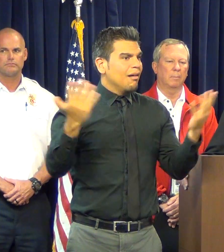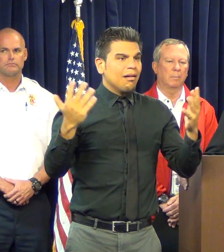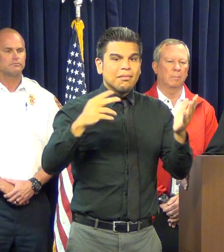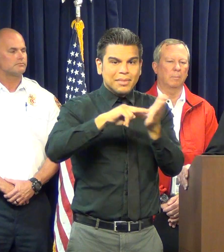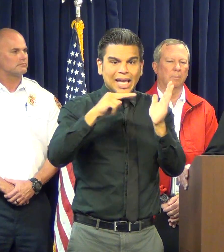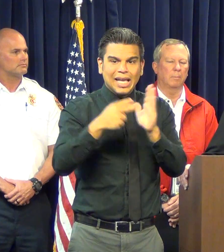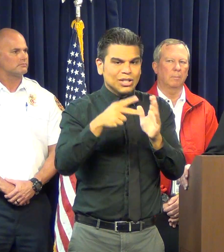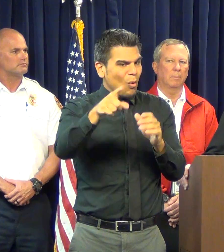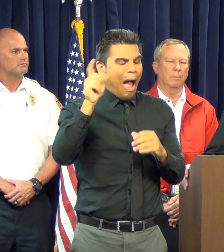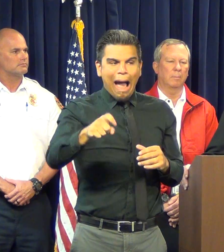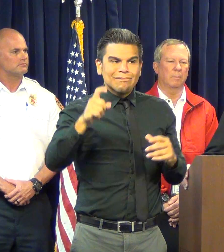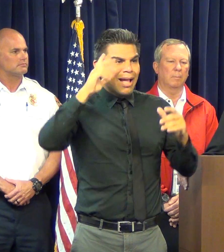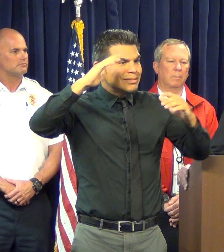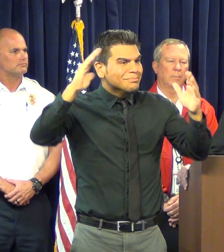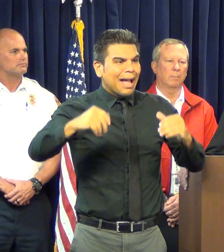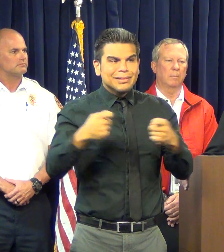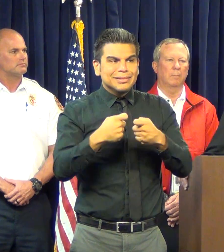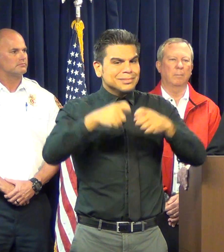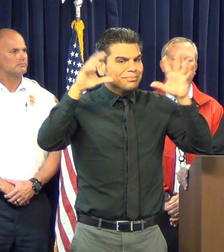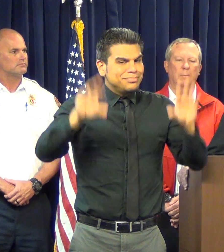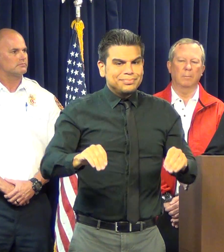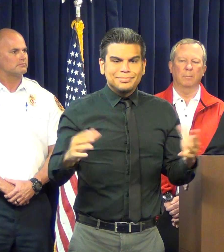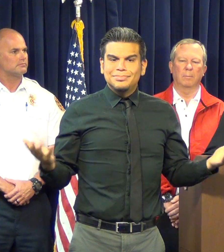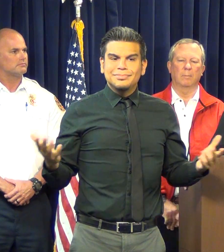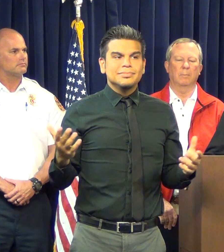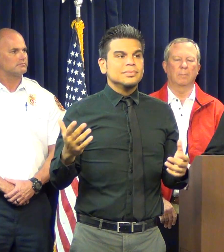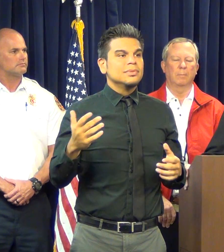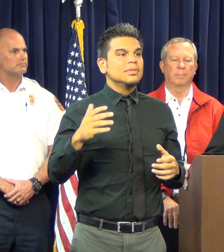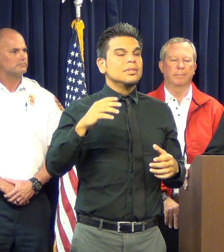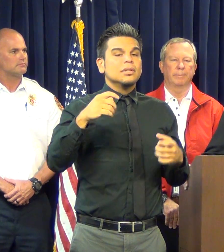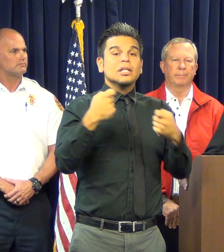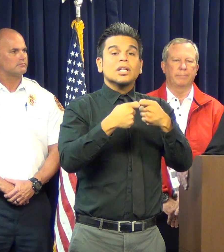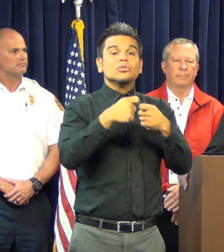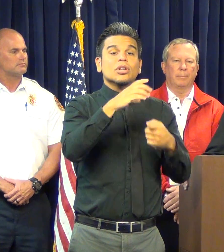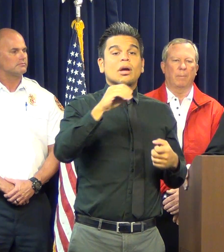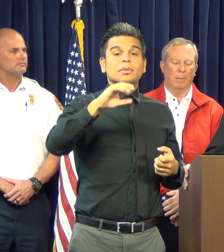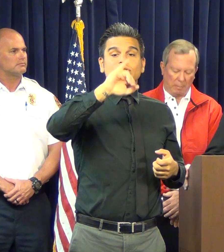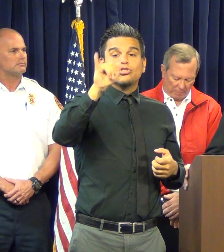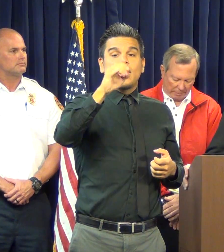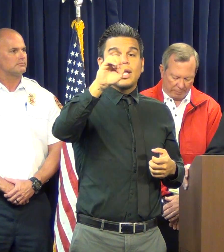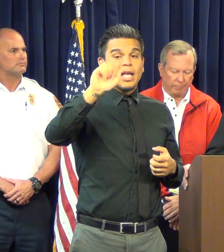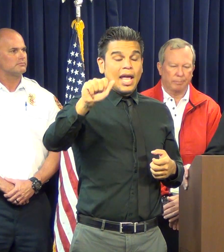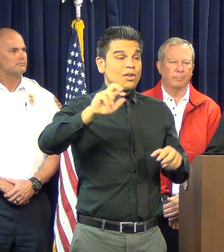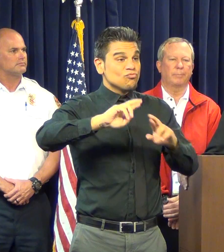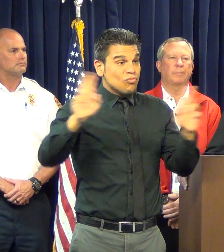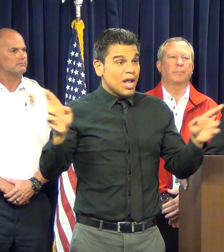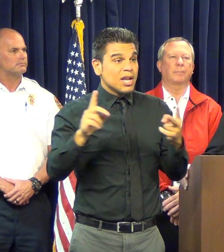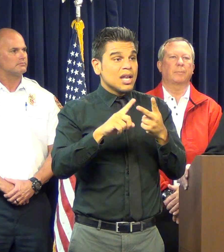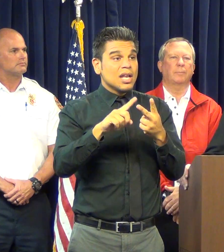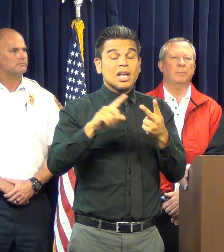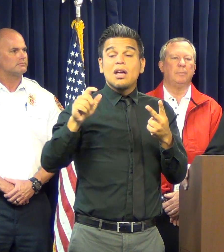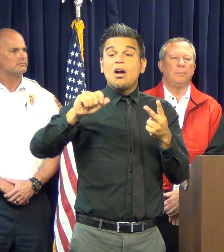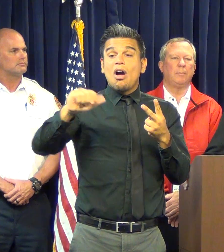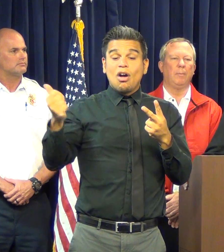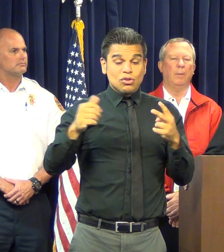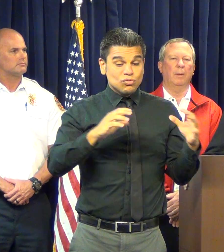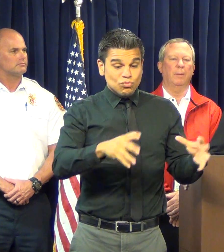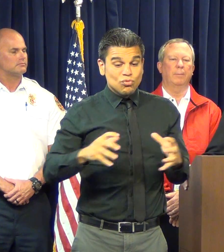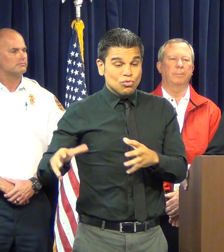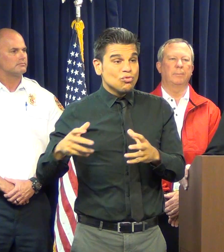power outages. JEA is ready, as are independent contractors and other utilities, but they will certainly